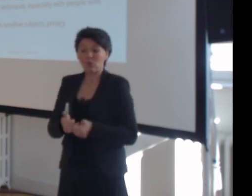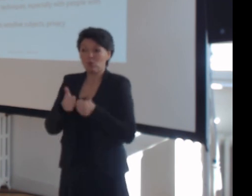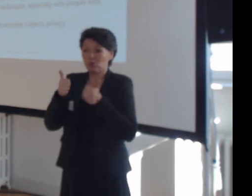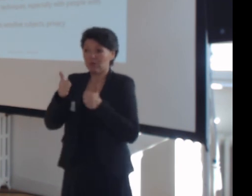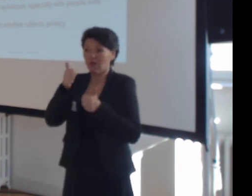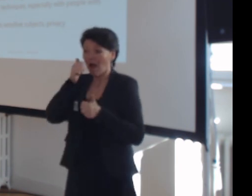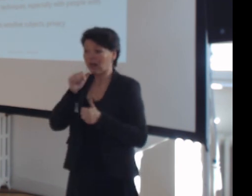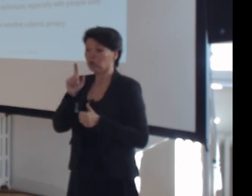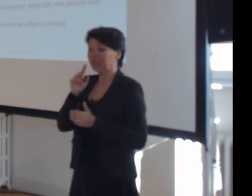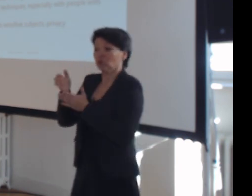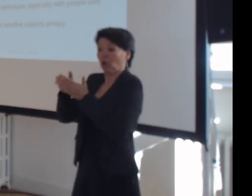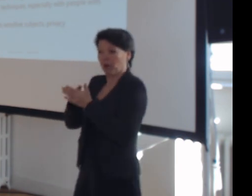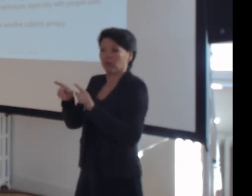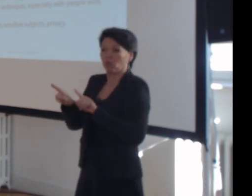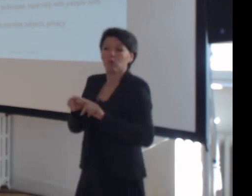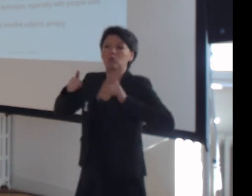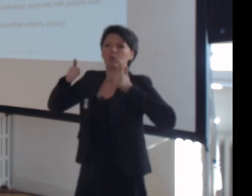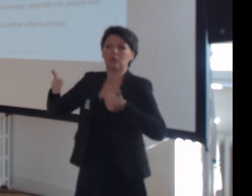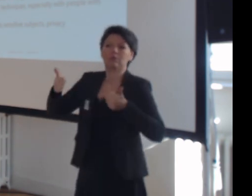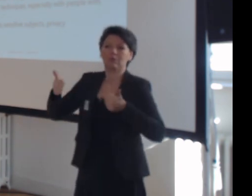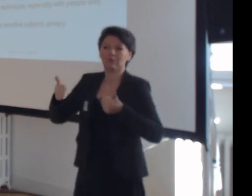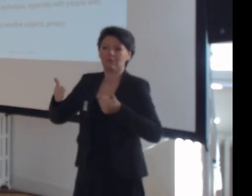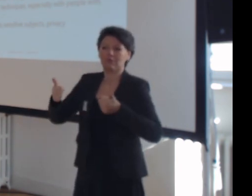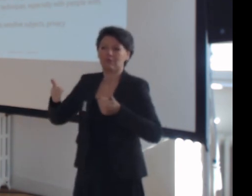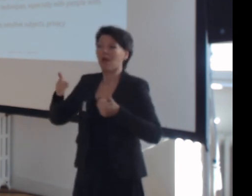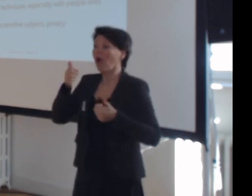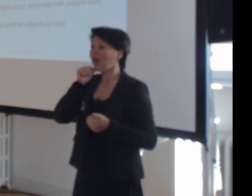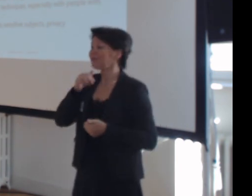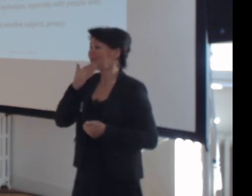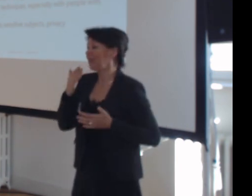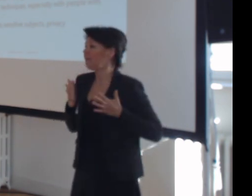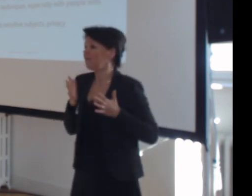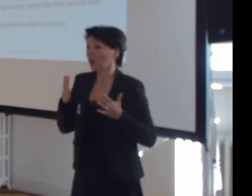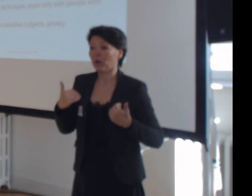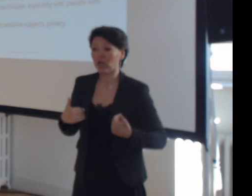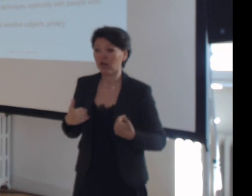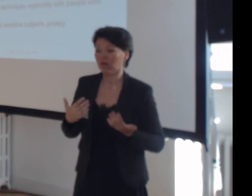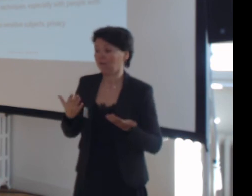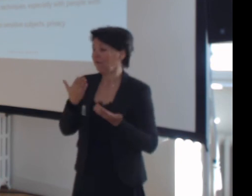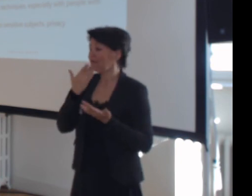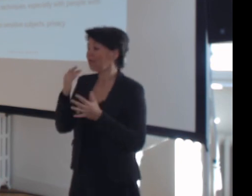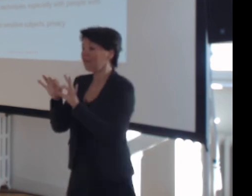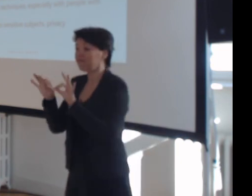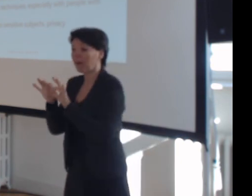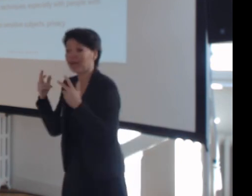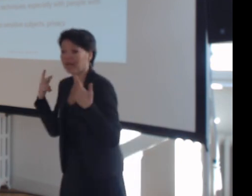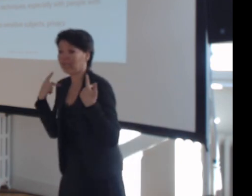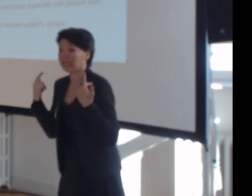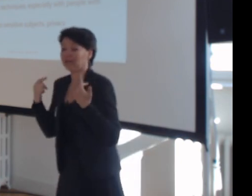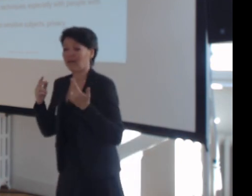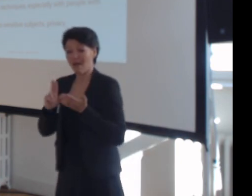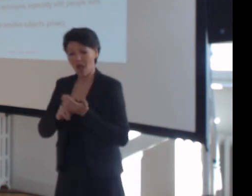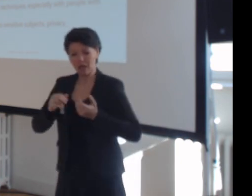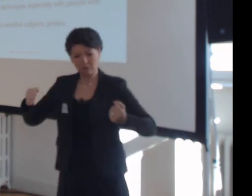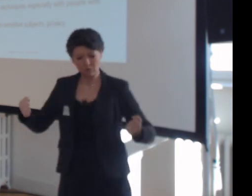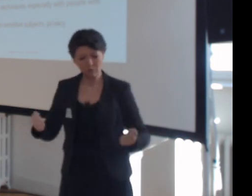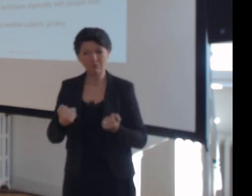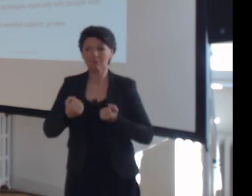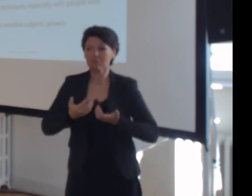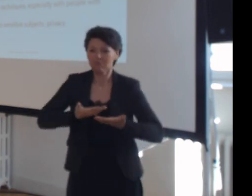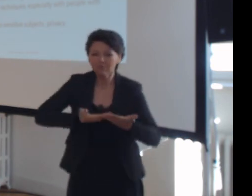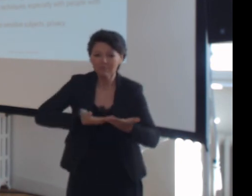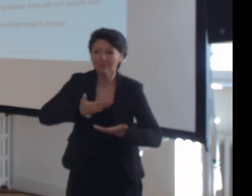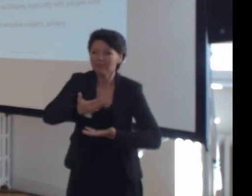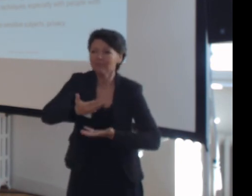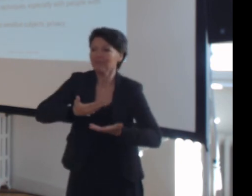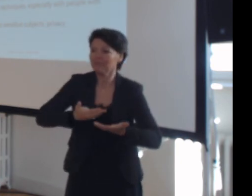it. Without a volunteer or family member actively engaging